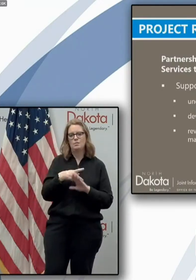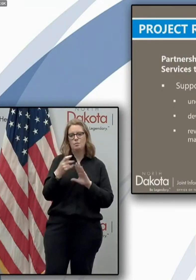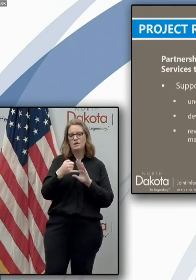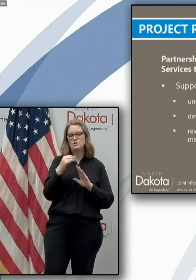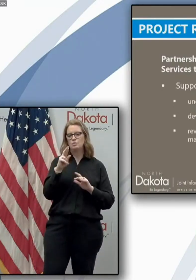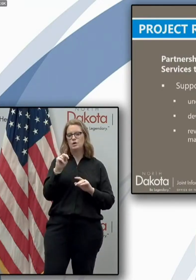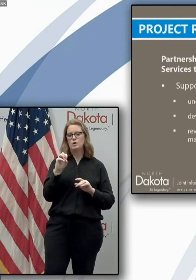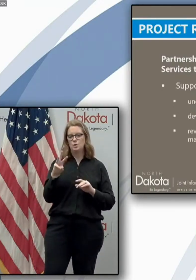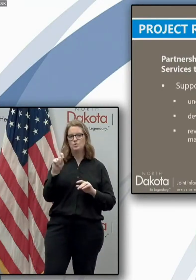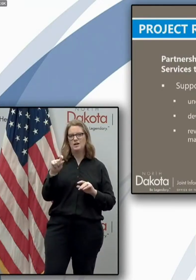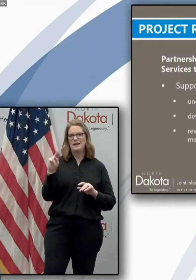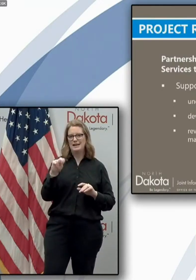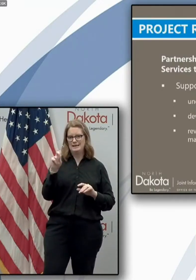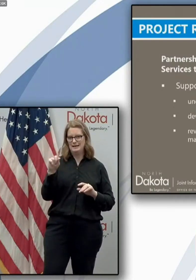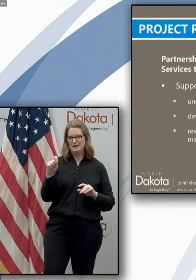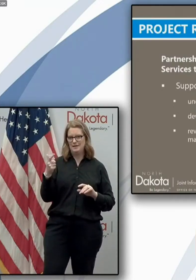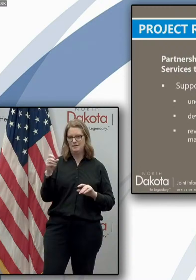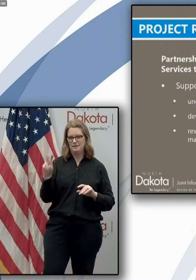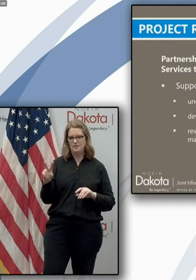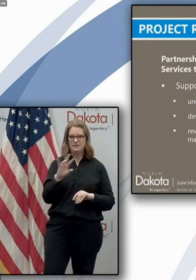projectrenew.nd.gov or call